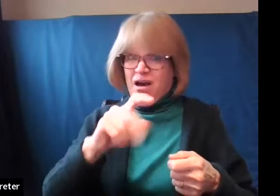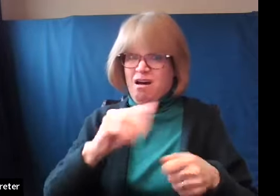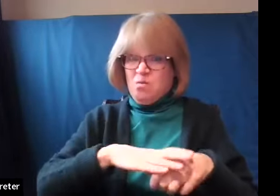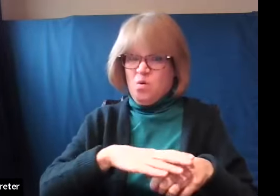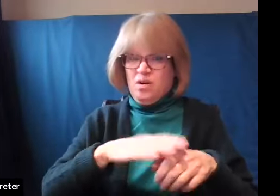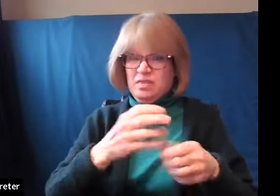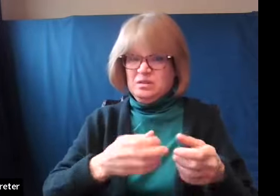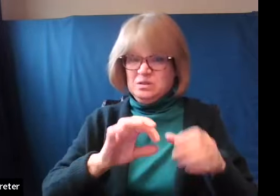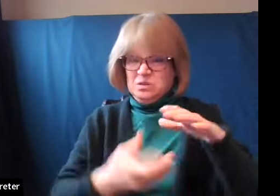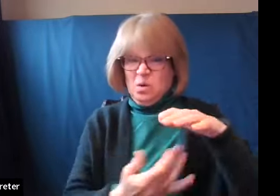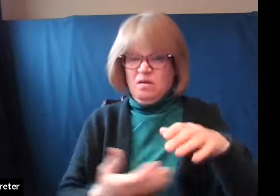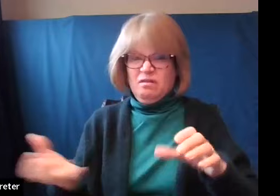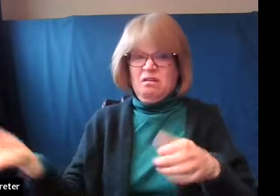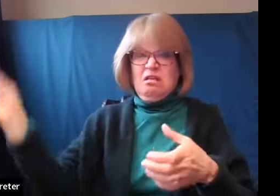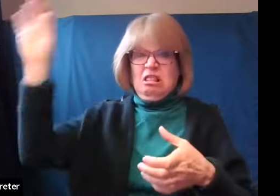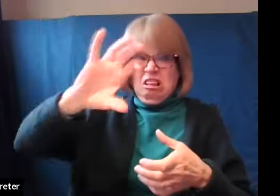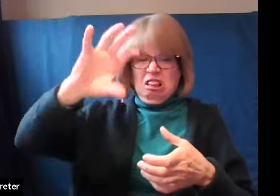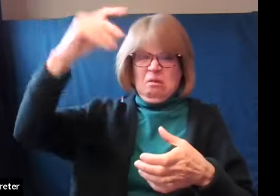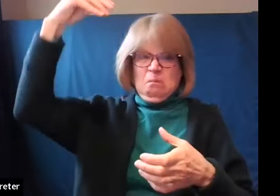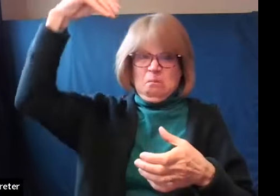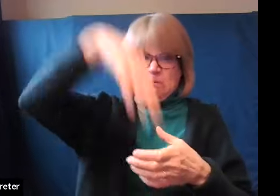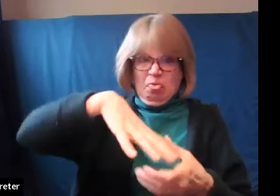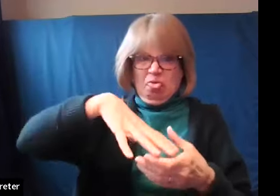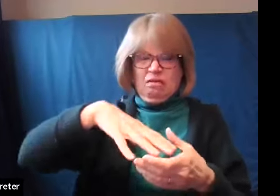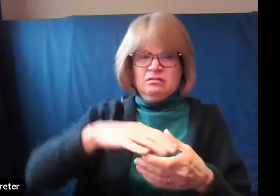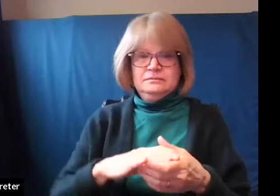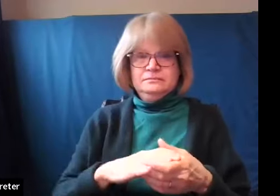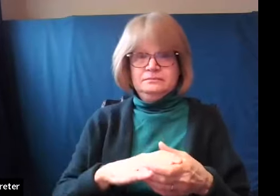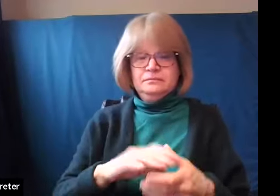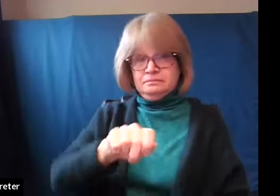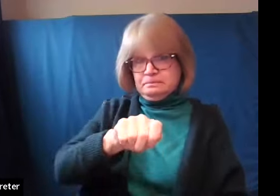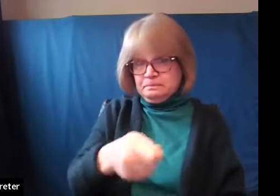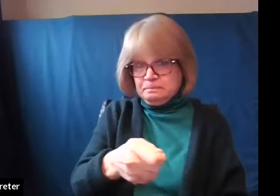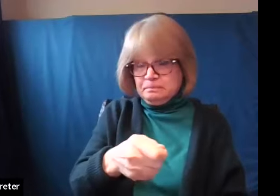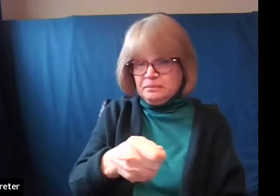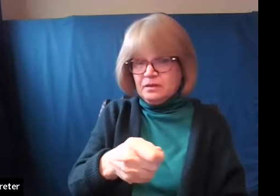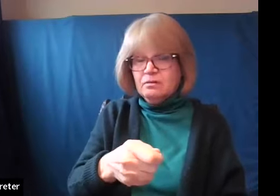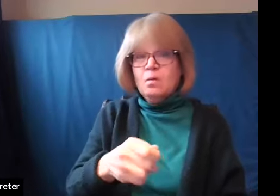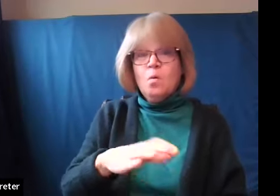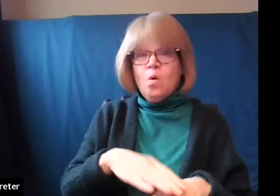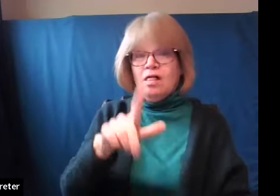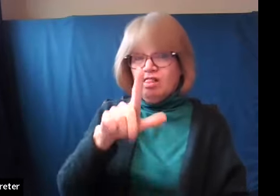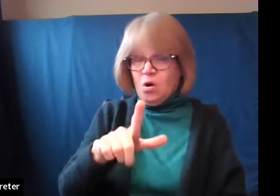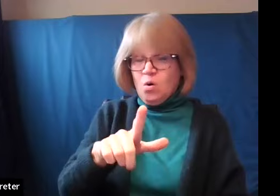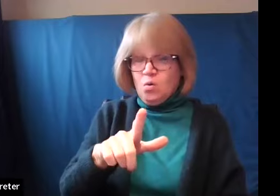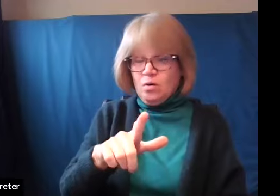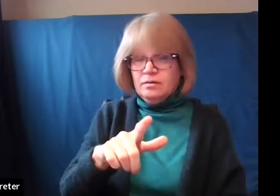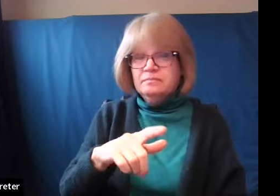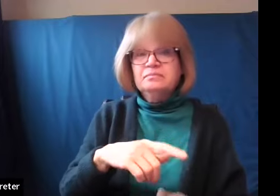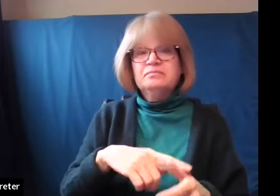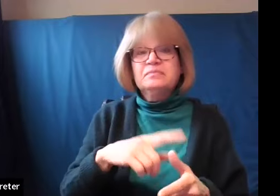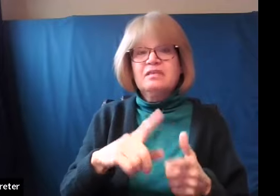stove. Glug, splat. He turned the gas burner on low, then stepped alongside a